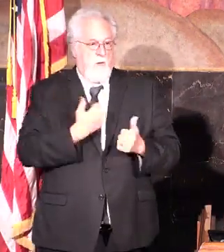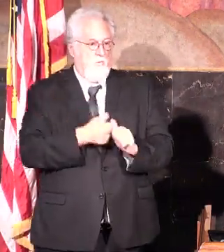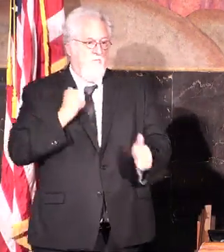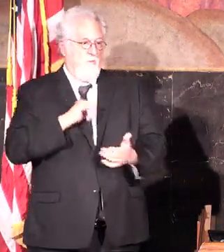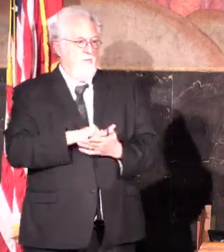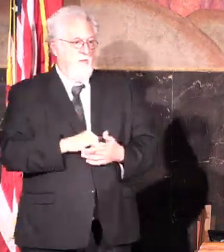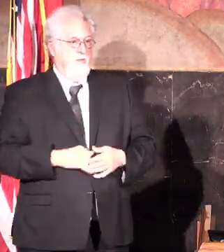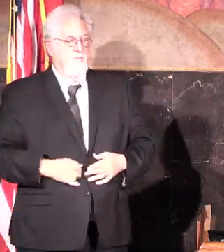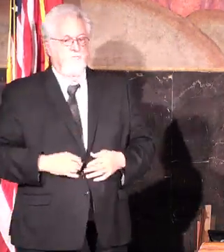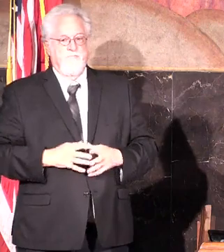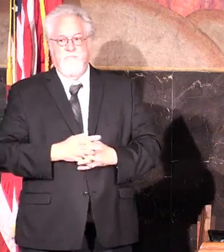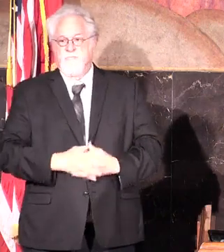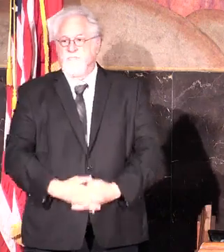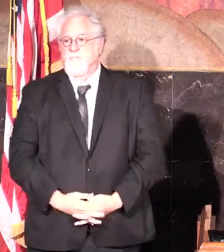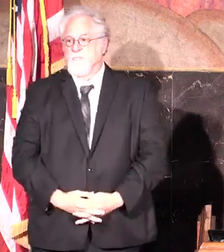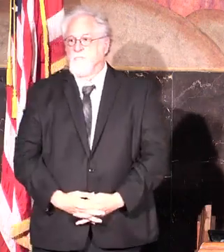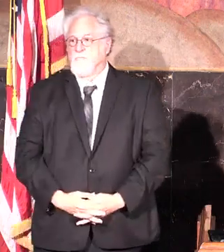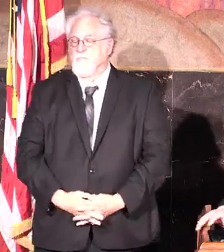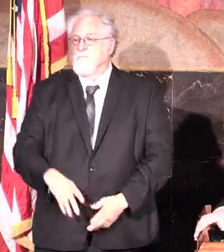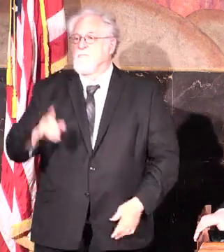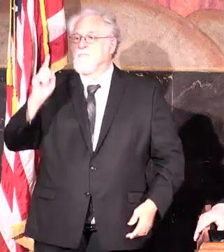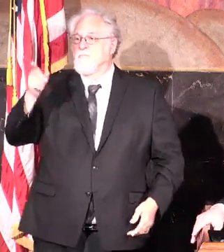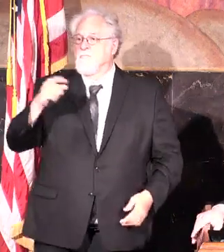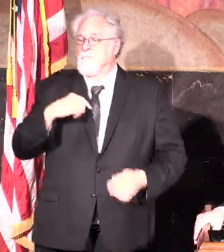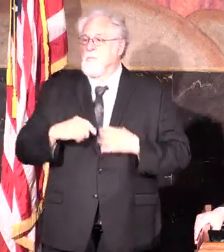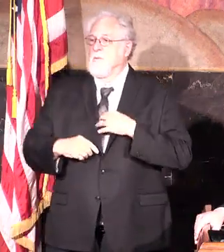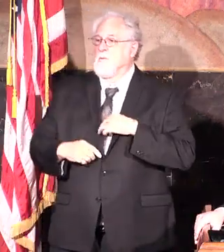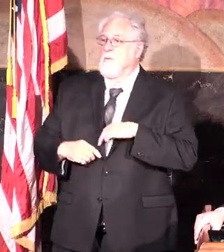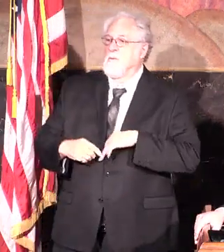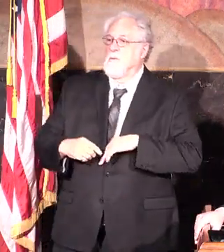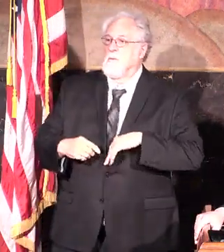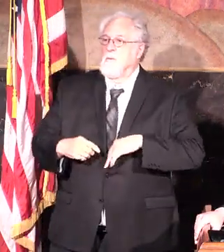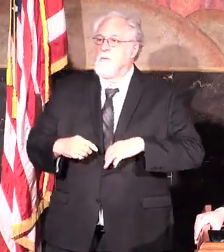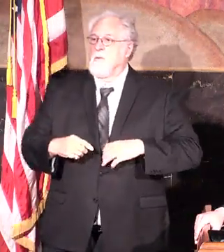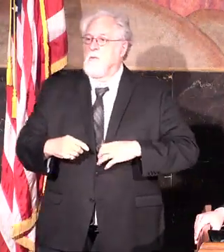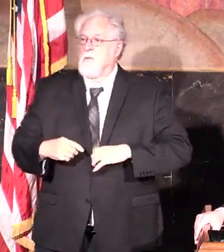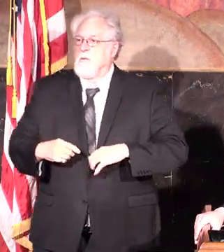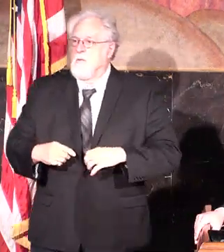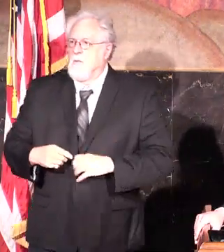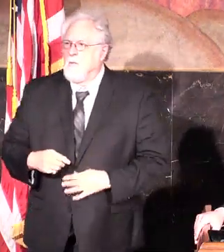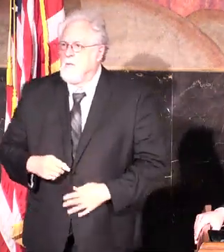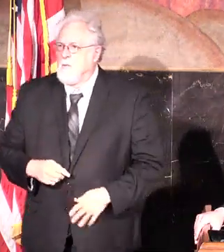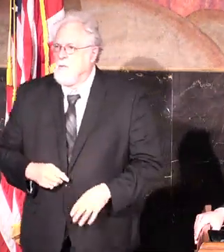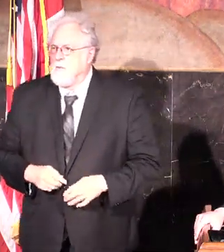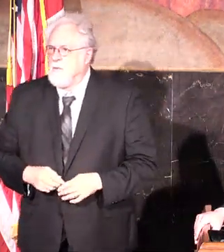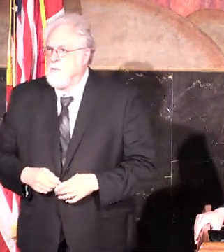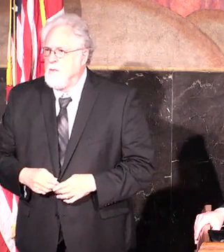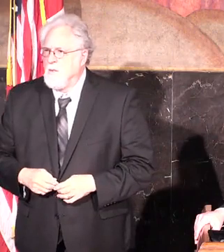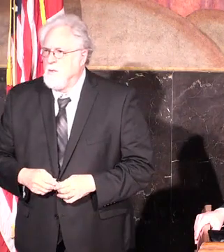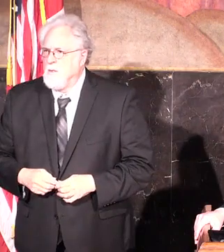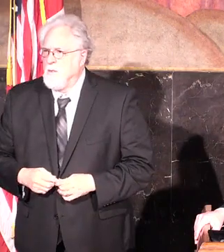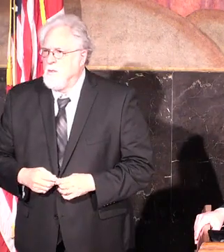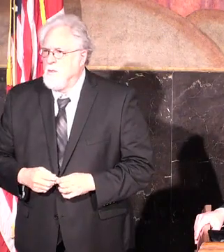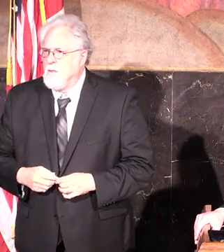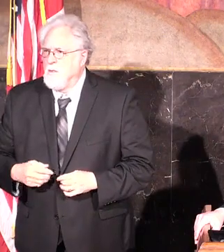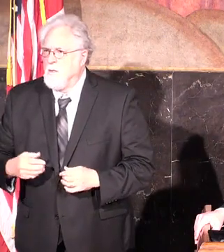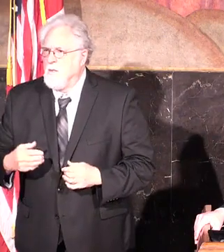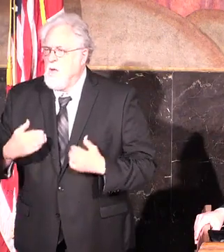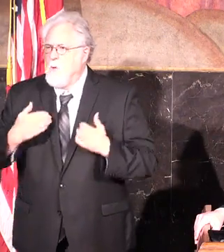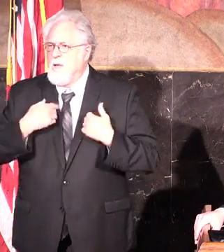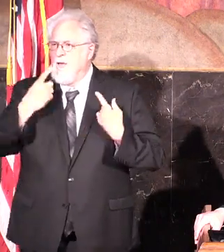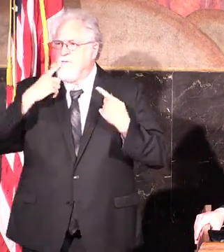all costs. Yes, sir. Governor, this may be for you and Dr. Gibbery. We have a copy of an agreement between